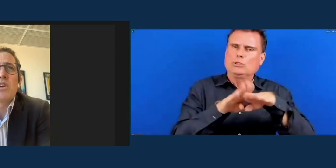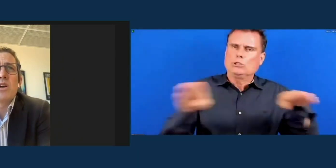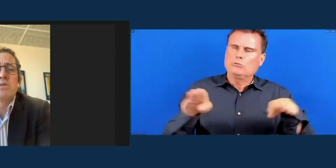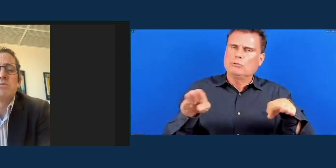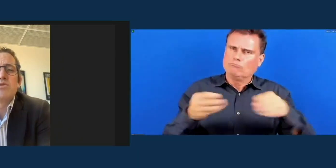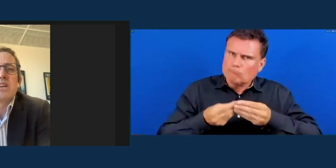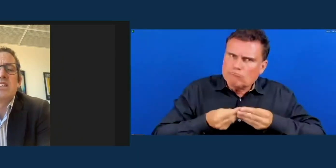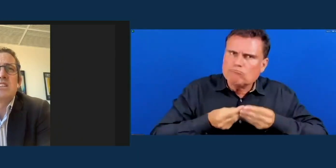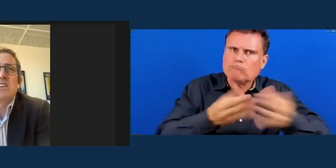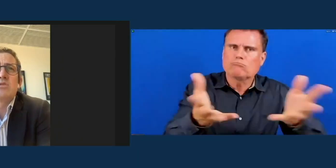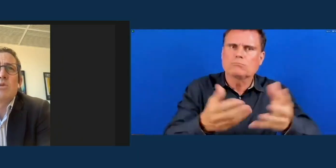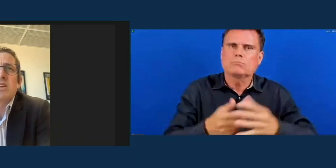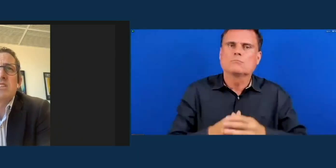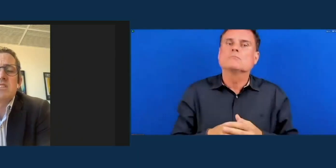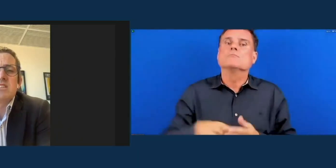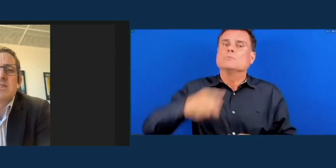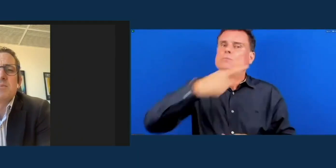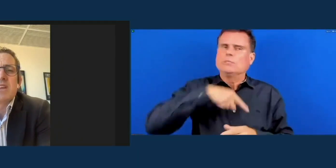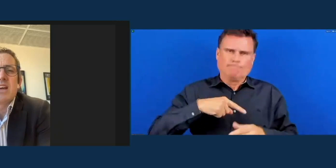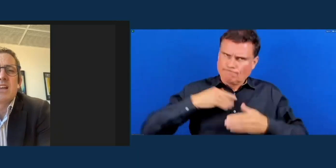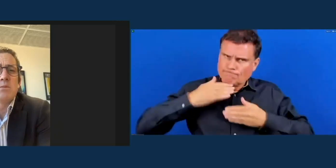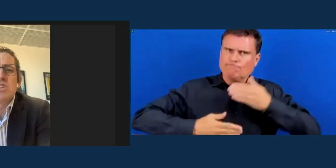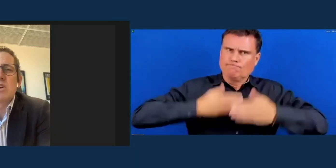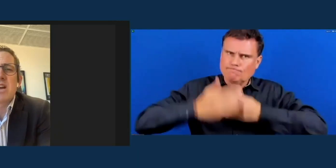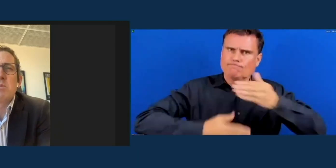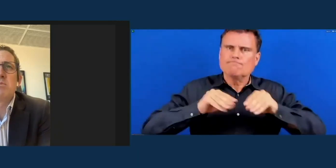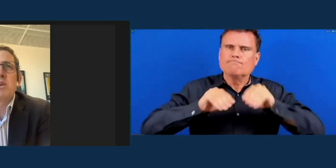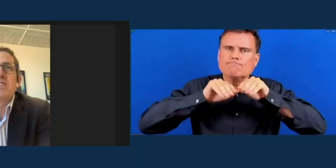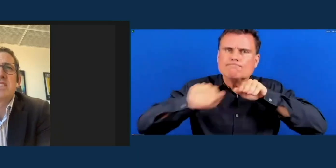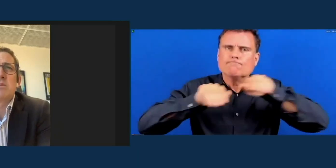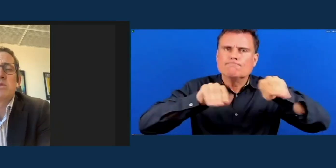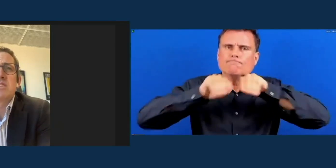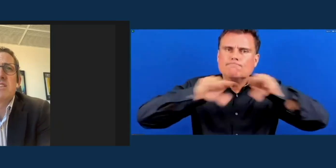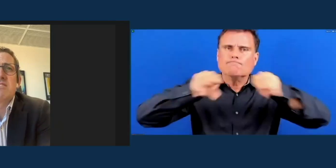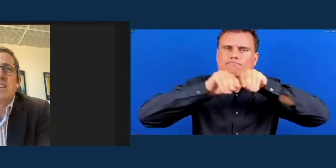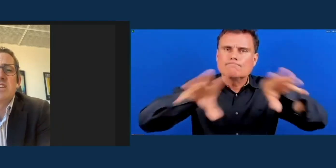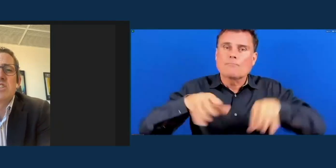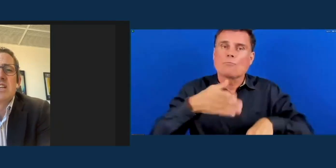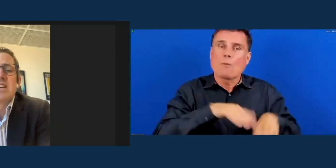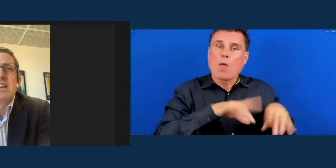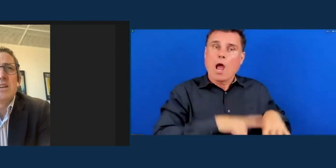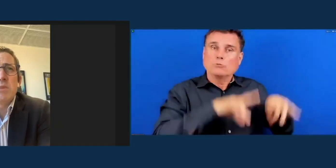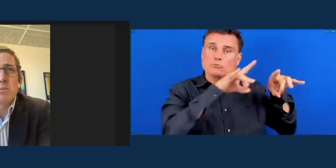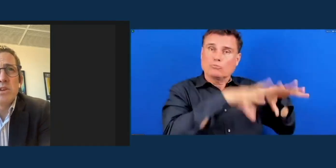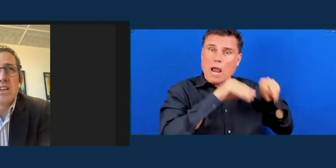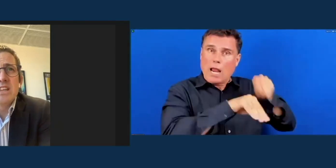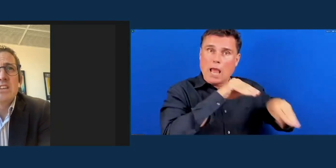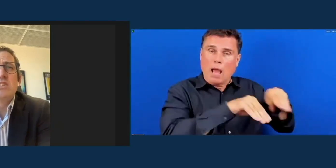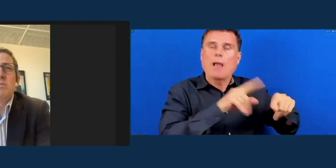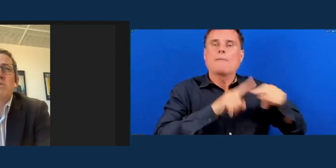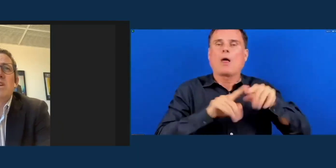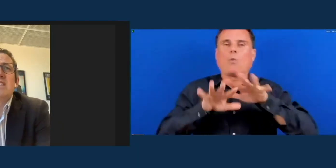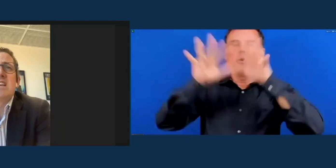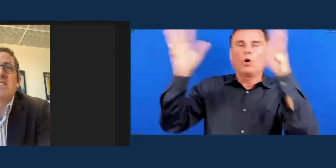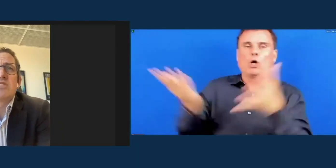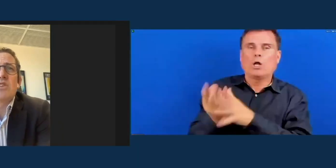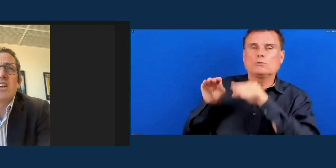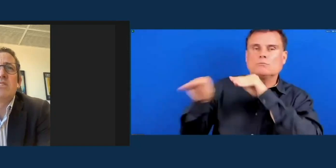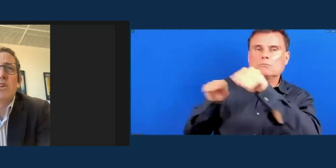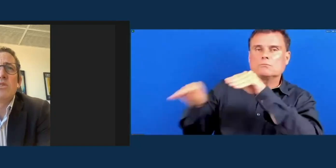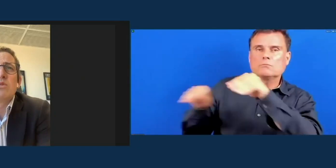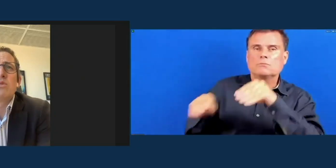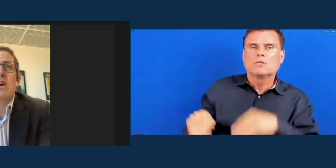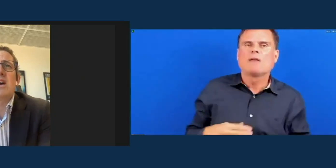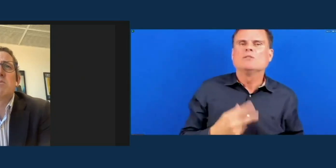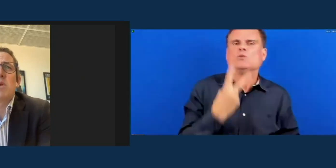country programs and broader international audiences. Let me share a couple of brief examples as I finish. In Papua New Guinea, UMI Read Together